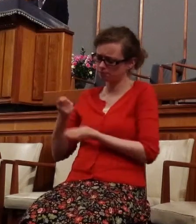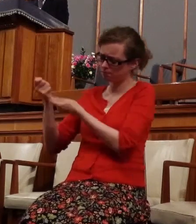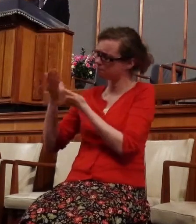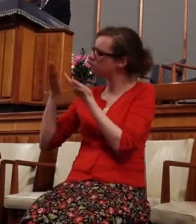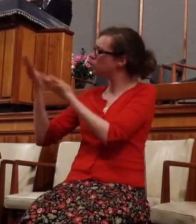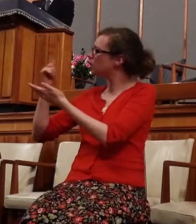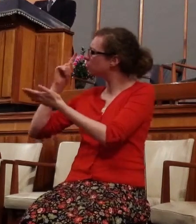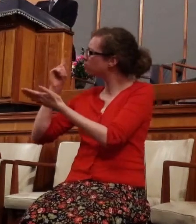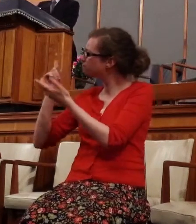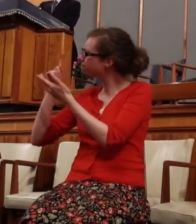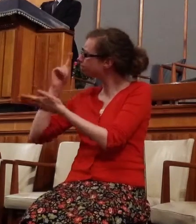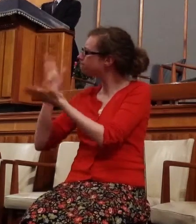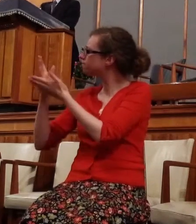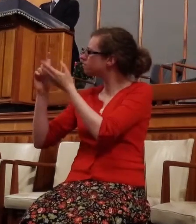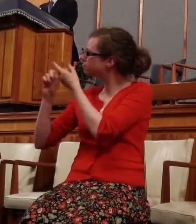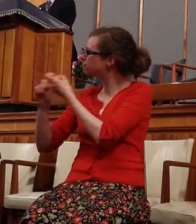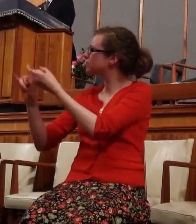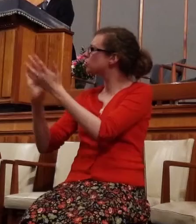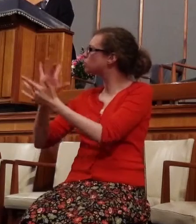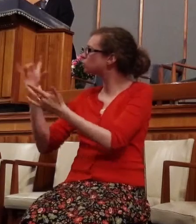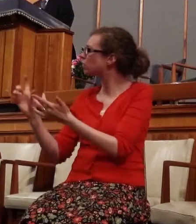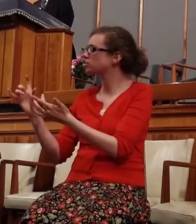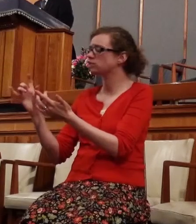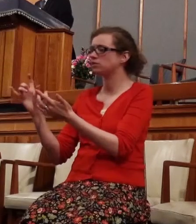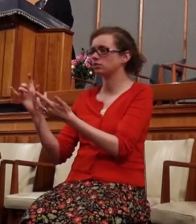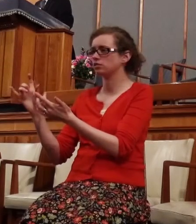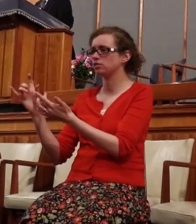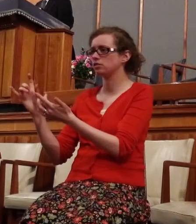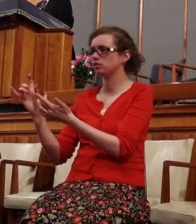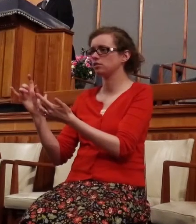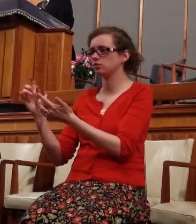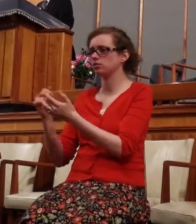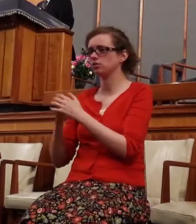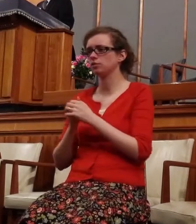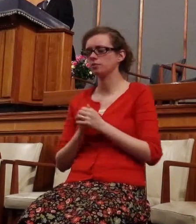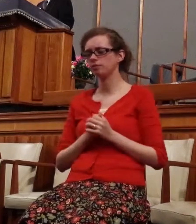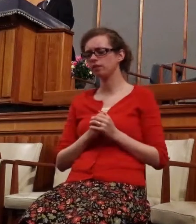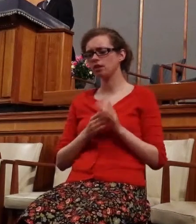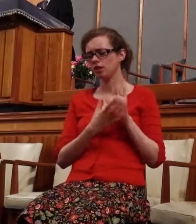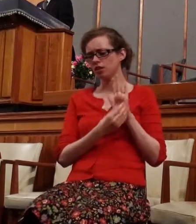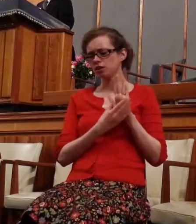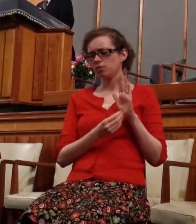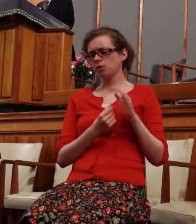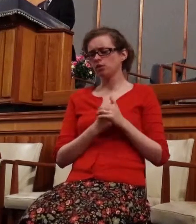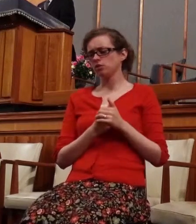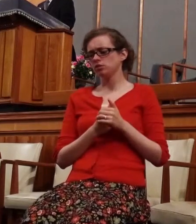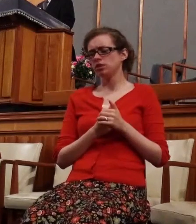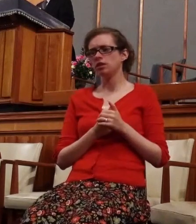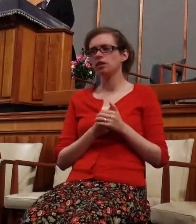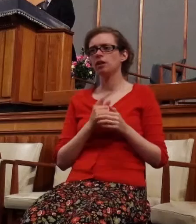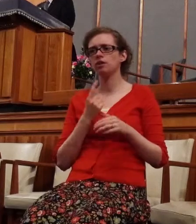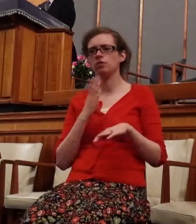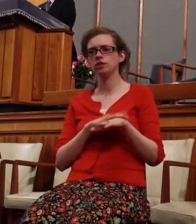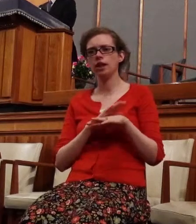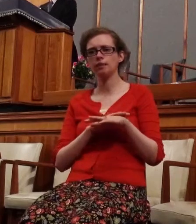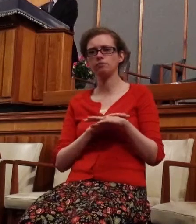in the Lord Jesus Christ. The first time, the Lord, a cousin spoke to me about the Lord Jesus Christ. I